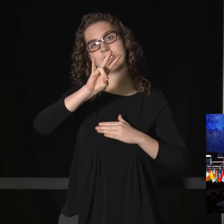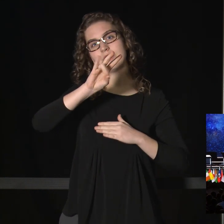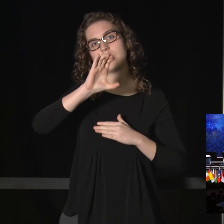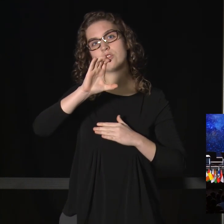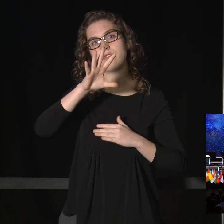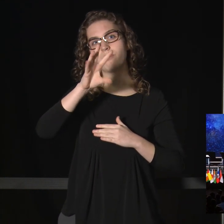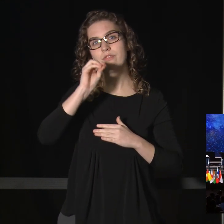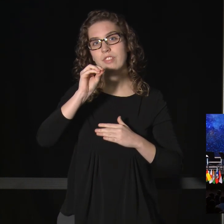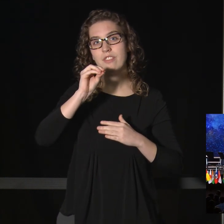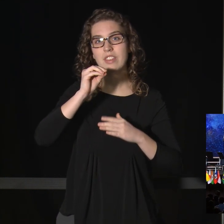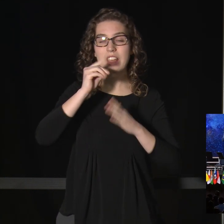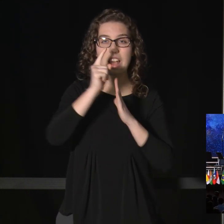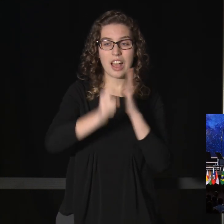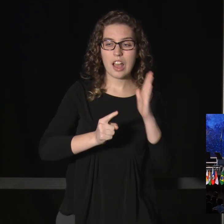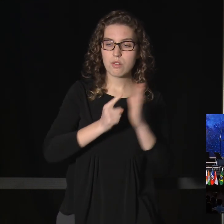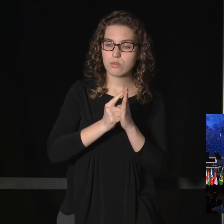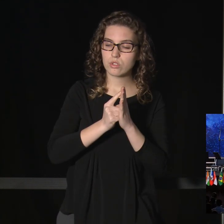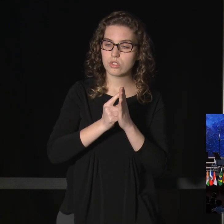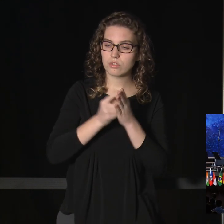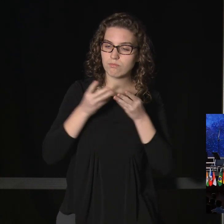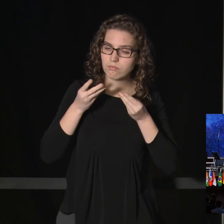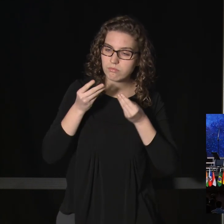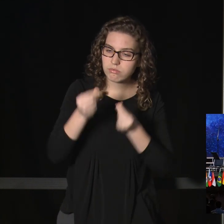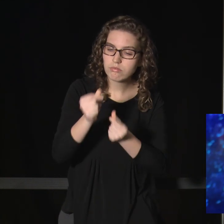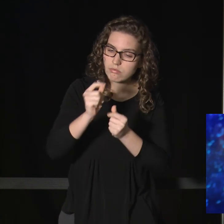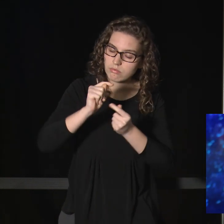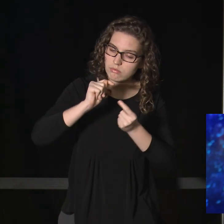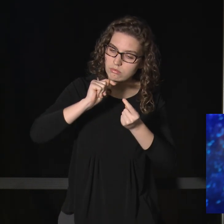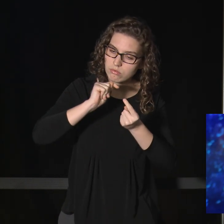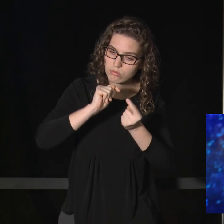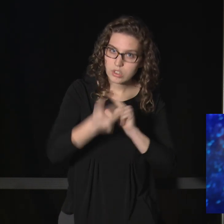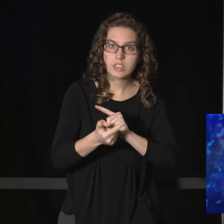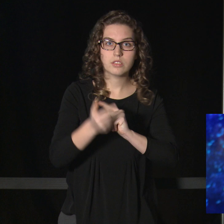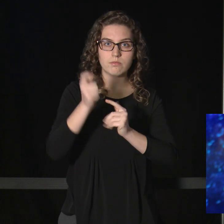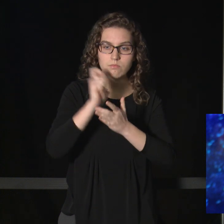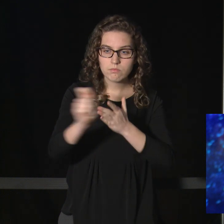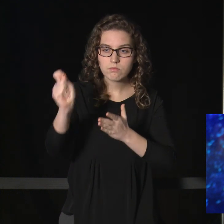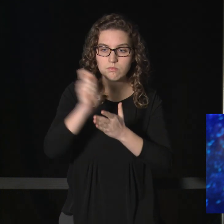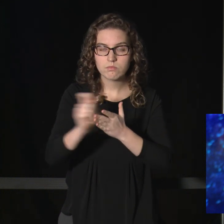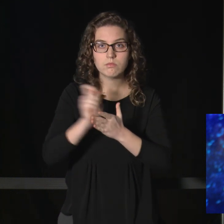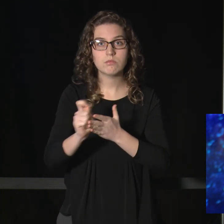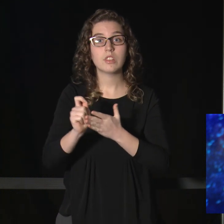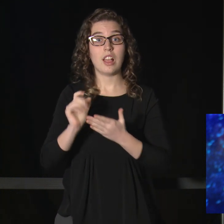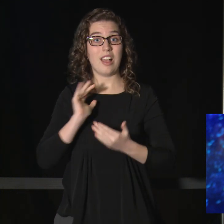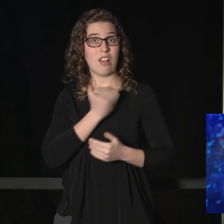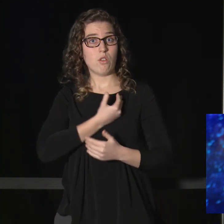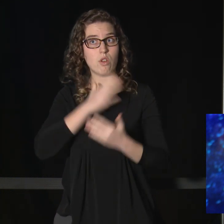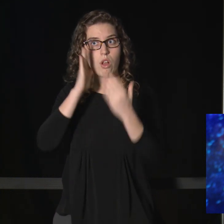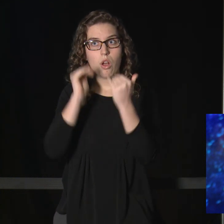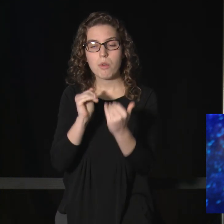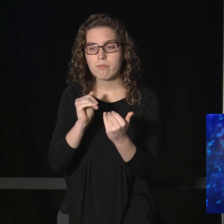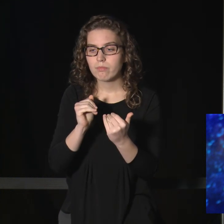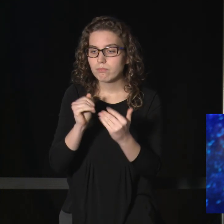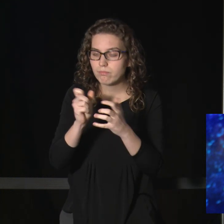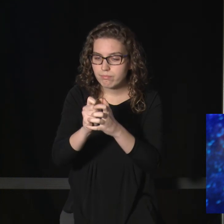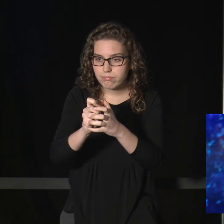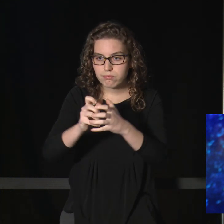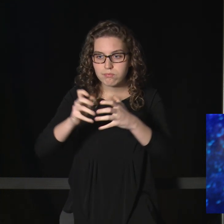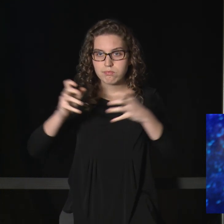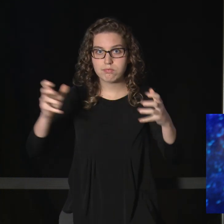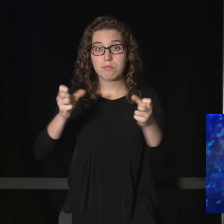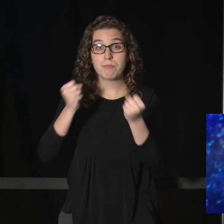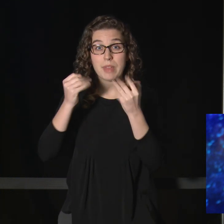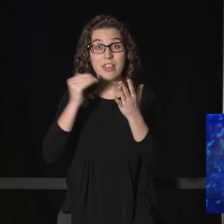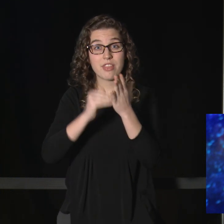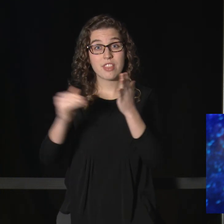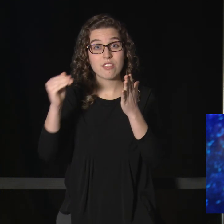translating. So with the help of GYC and other organizations, our hope is to grow that to thousands of translators from